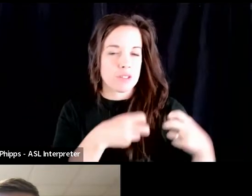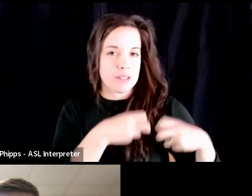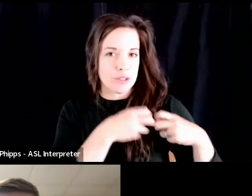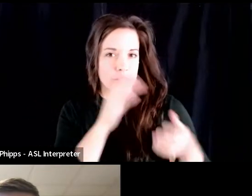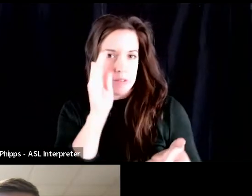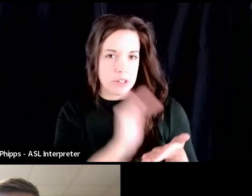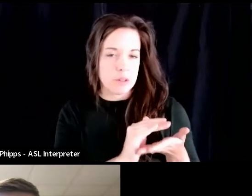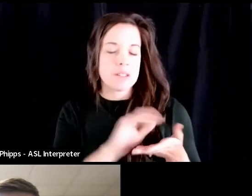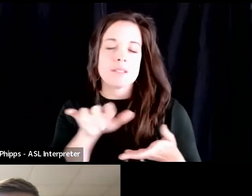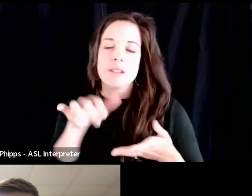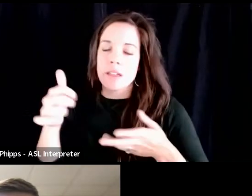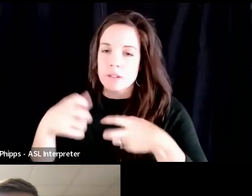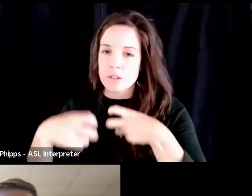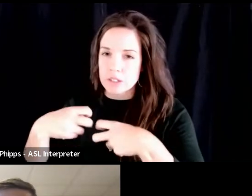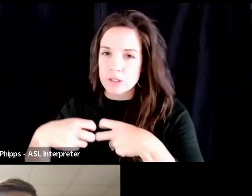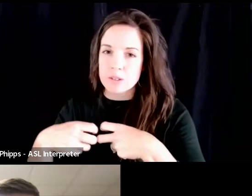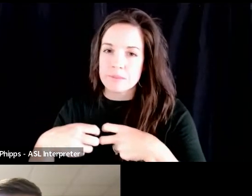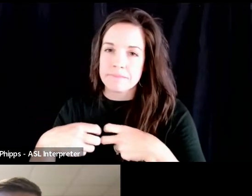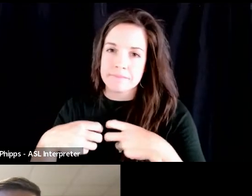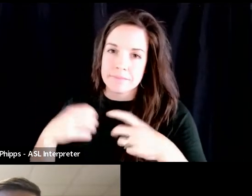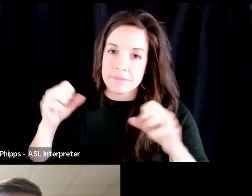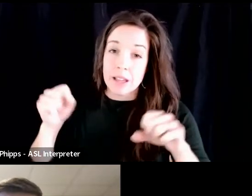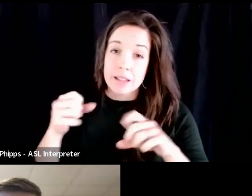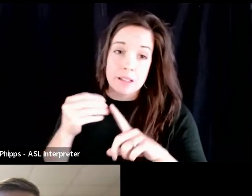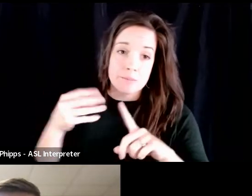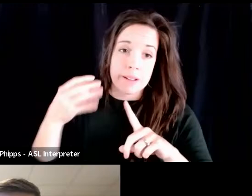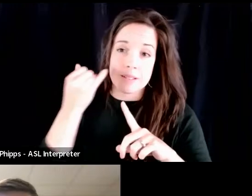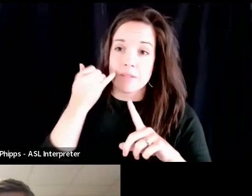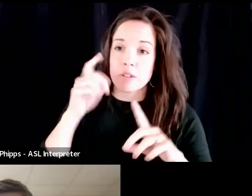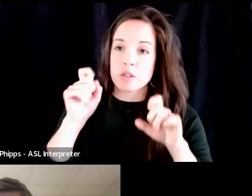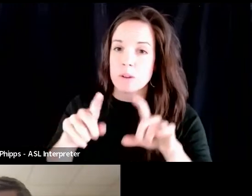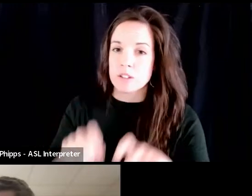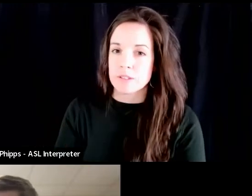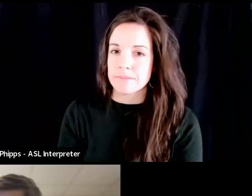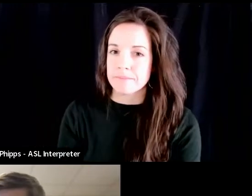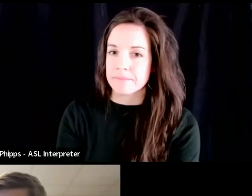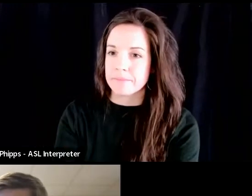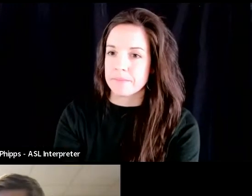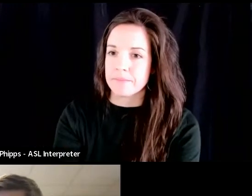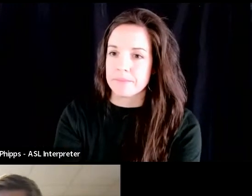but I can expand on that if there are some questions.